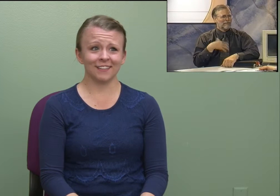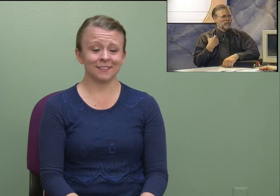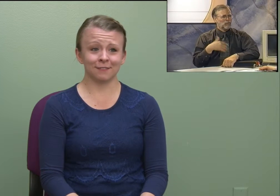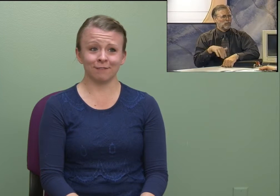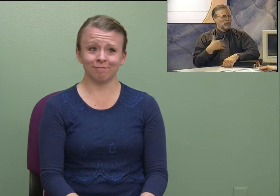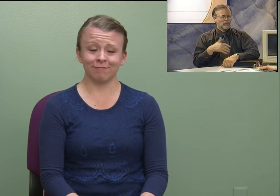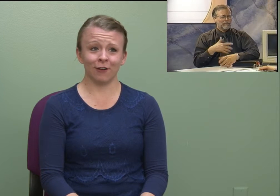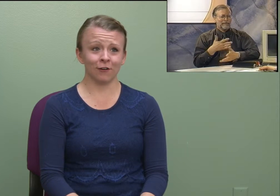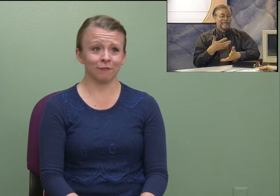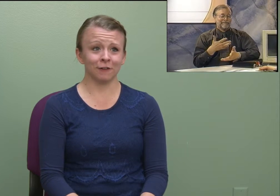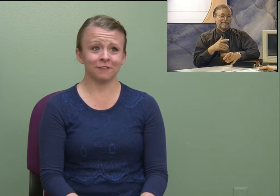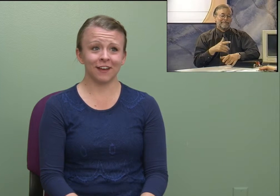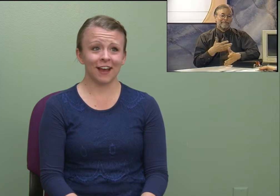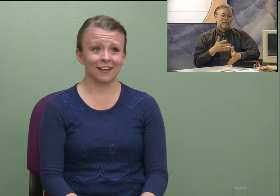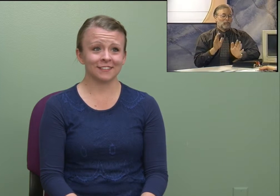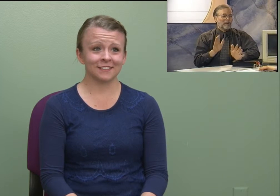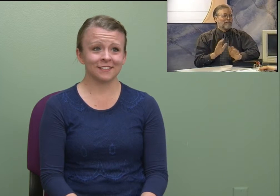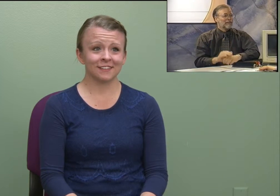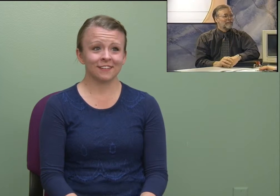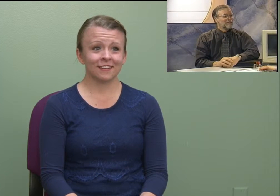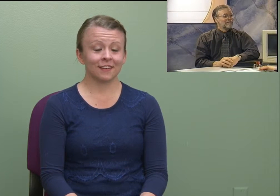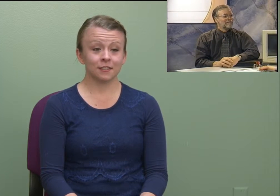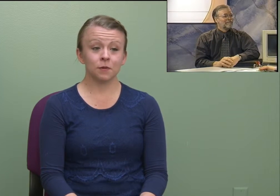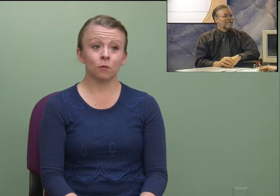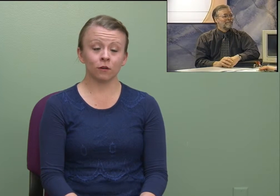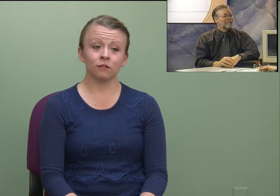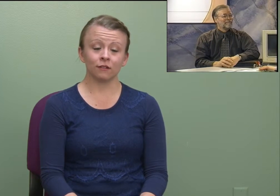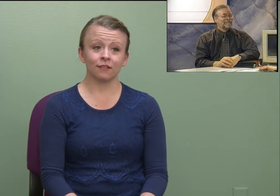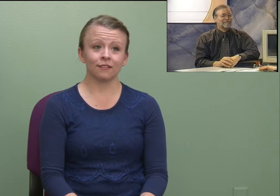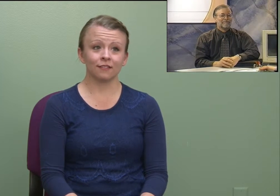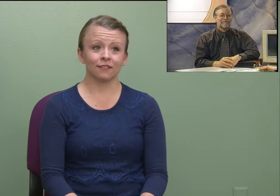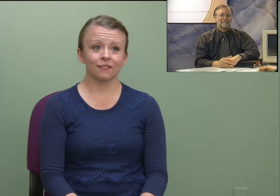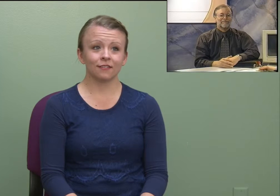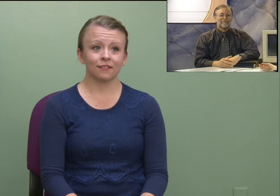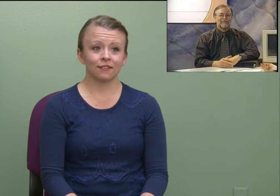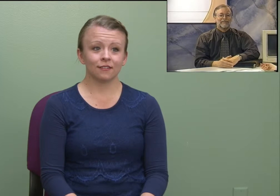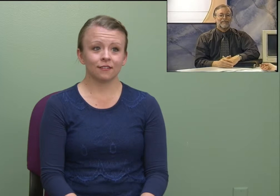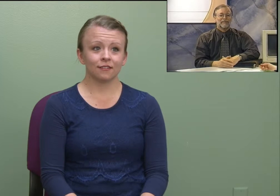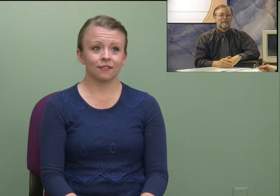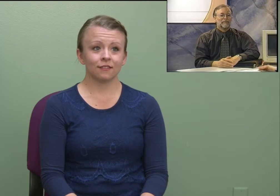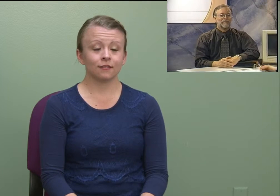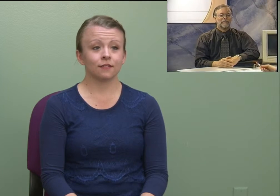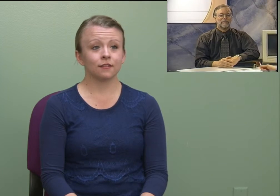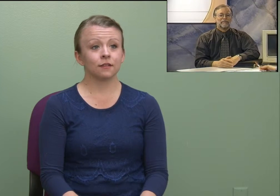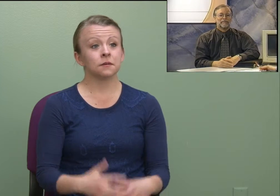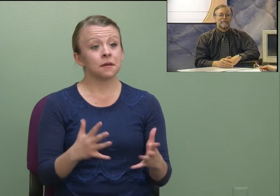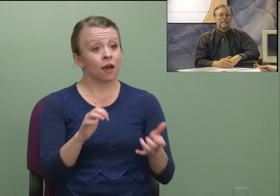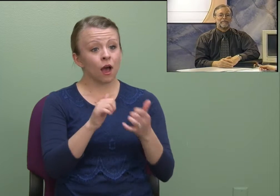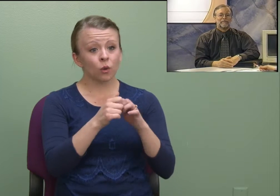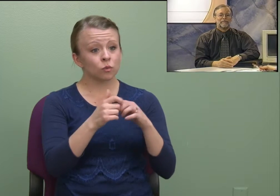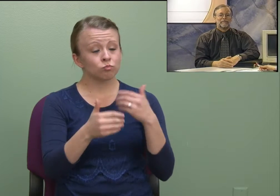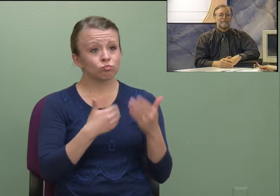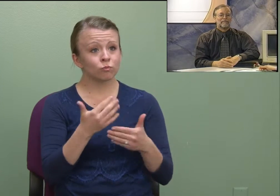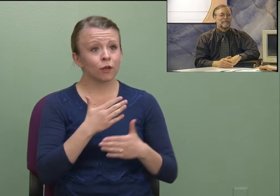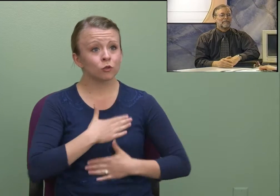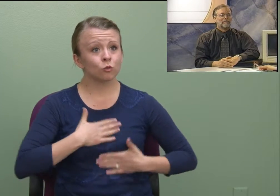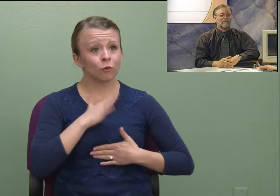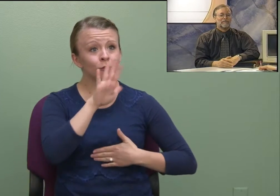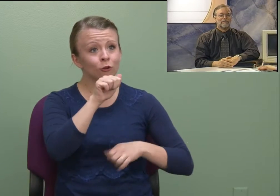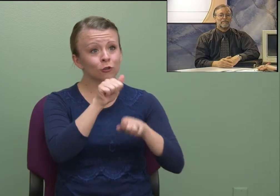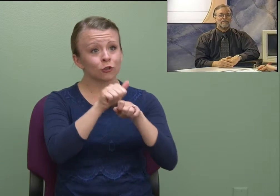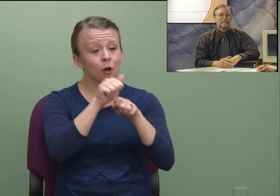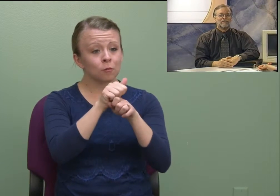Yeah, it's gone real fast. It's been wonderful. So, how are you enjoying your job